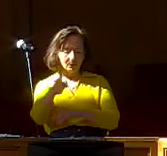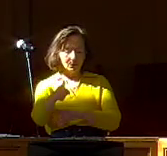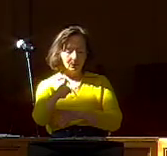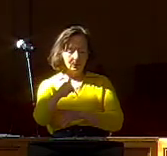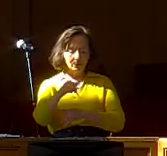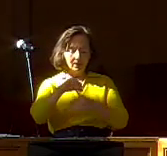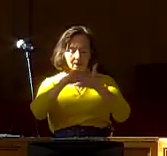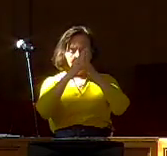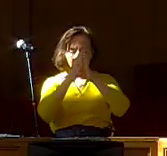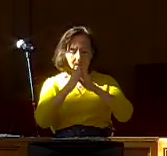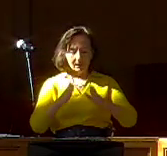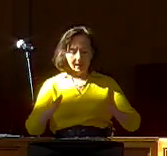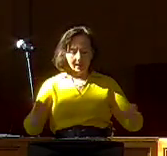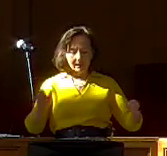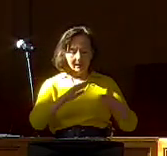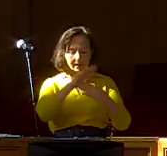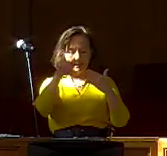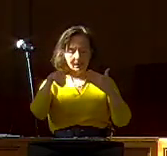tomorrow.